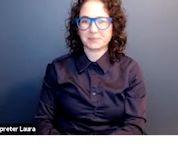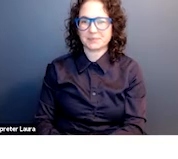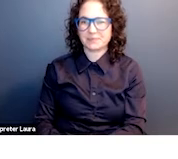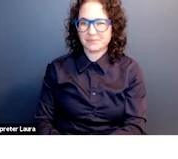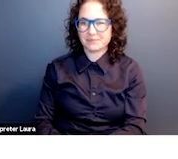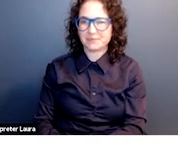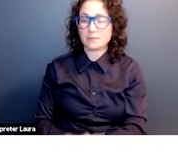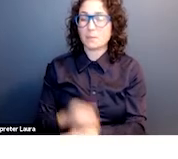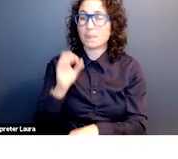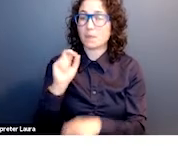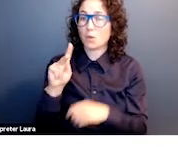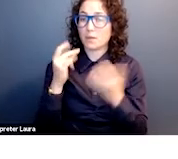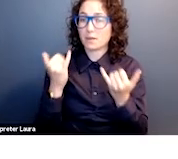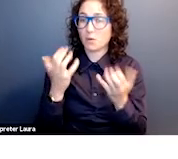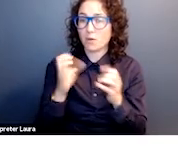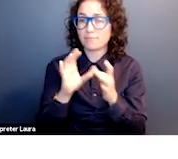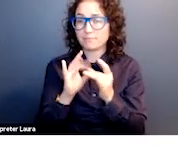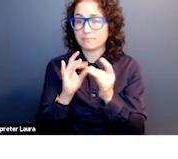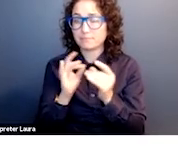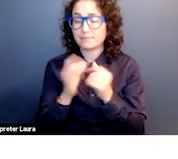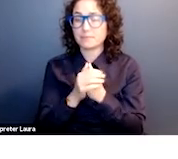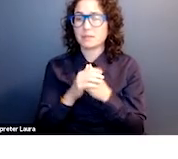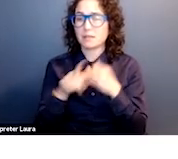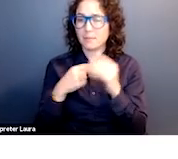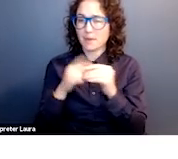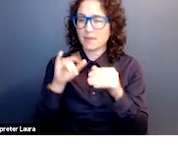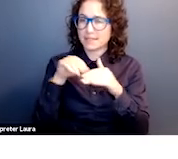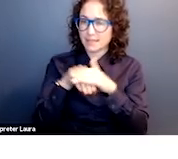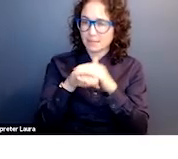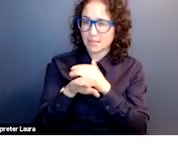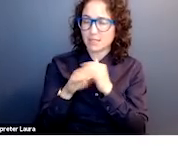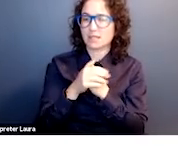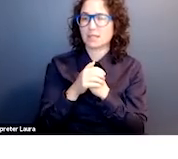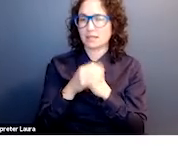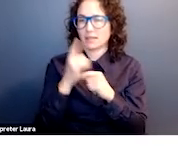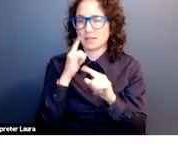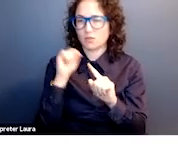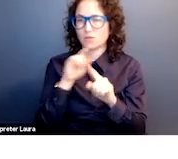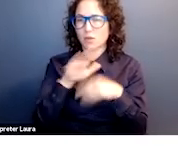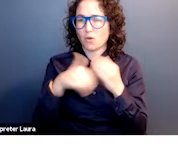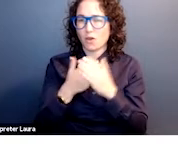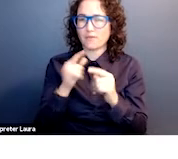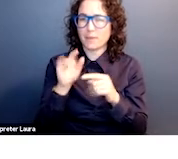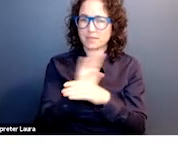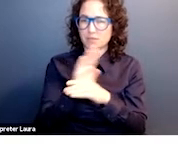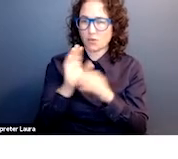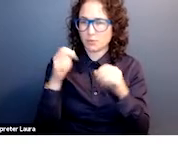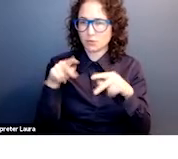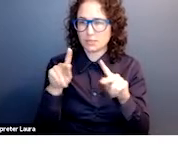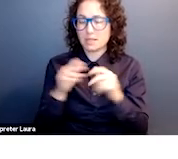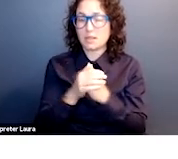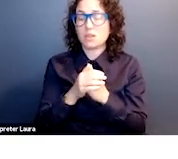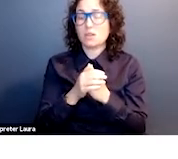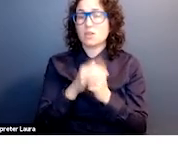allow me to talk about the accessibility in business entrepreneurships,